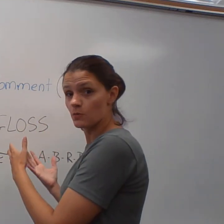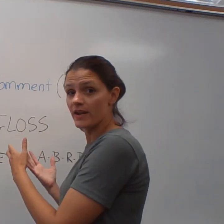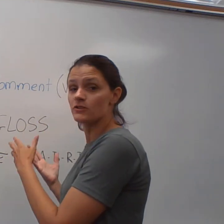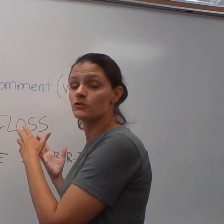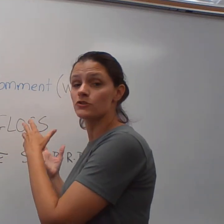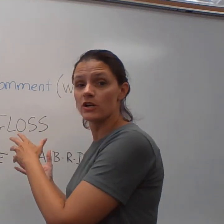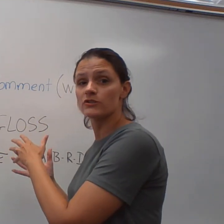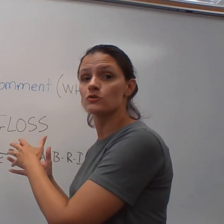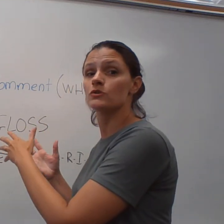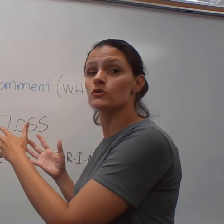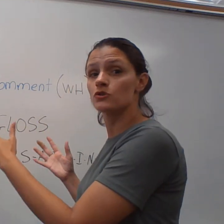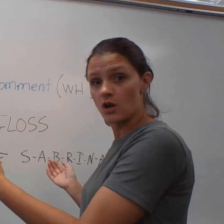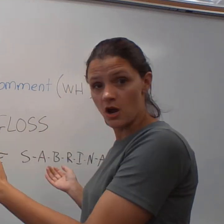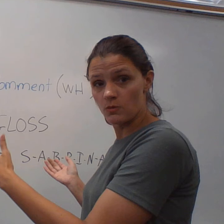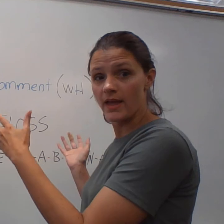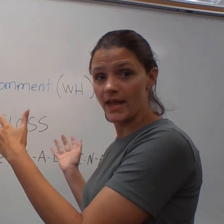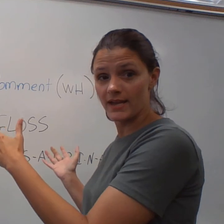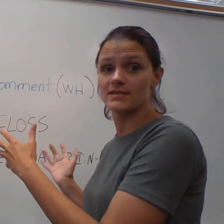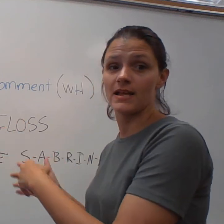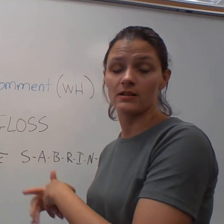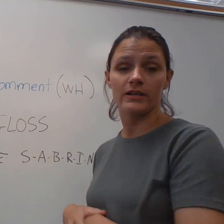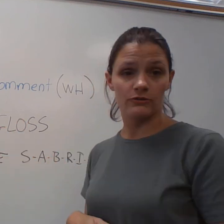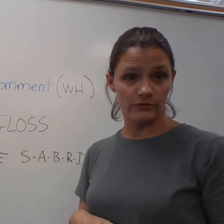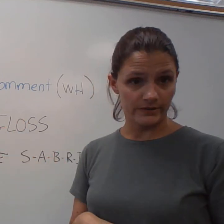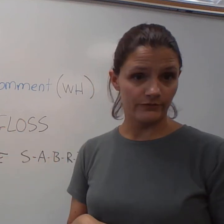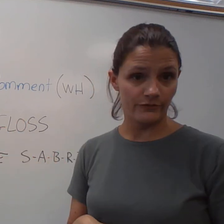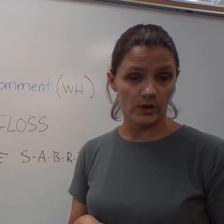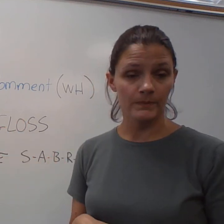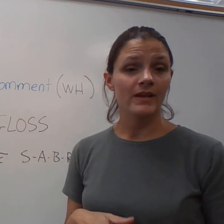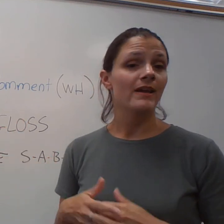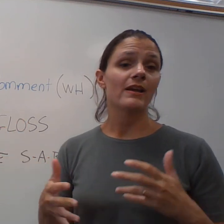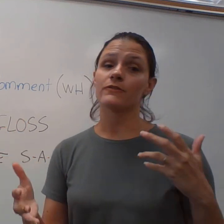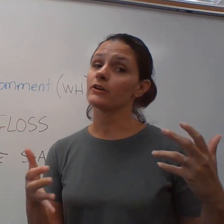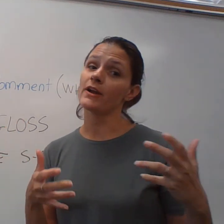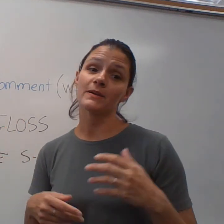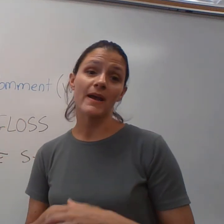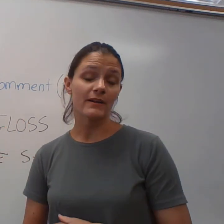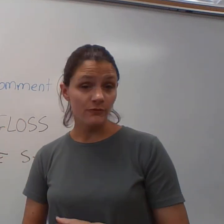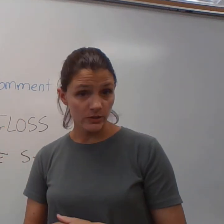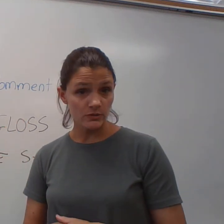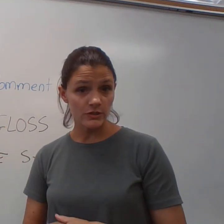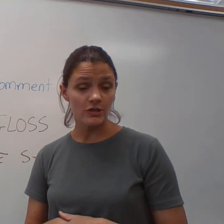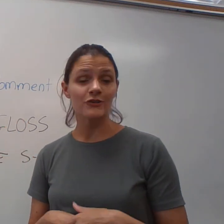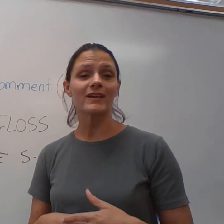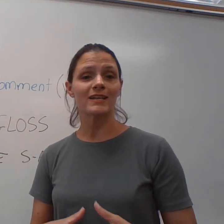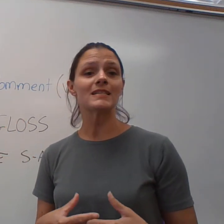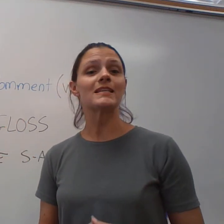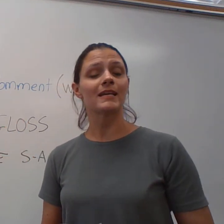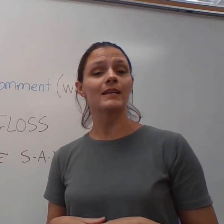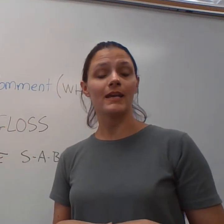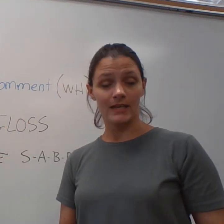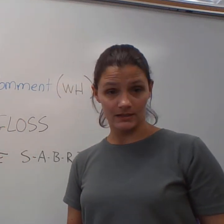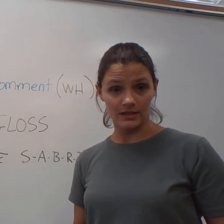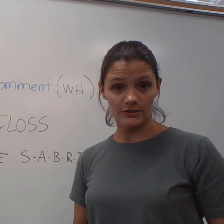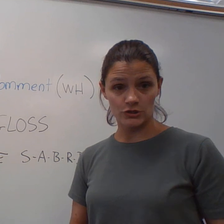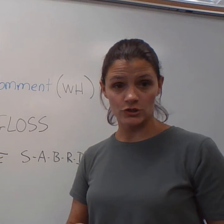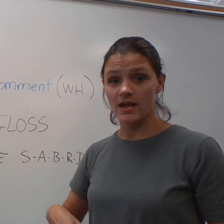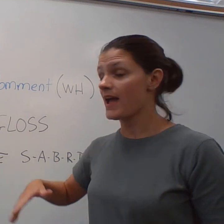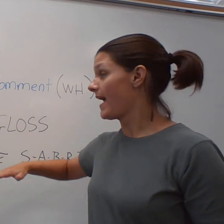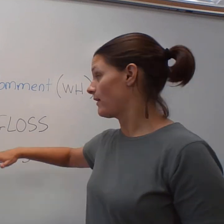way just to show ASL in a written form. If they're writing back and forth to each other, it is in English.